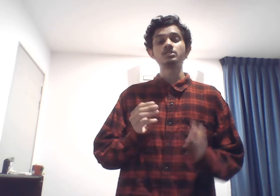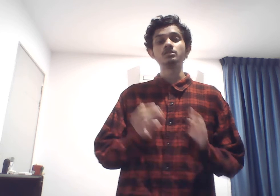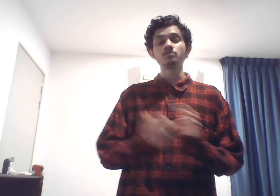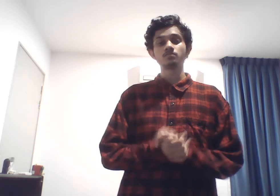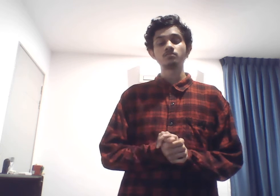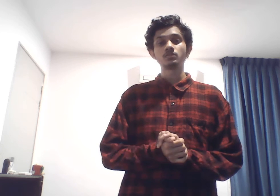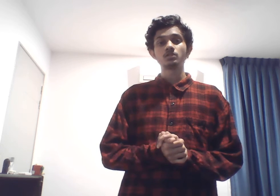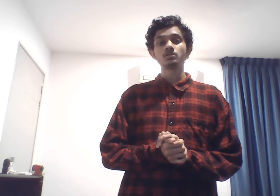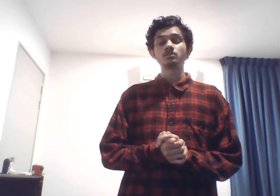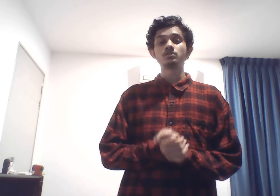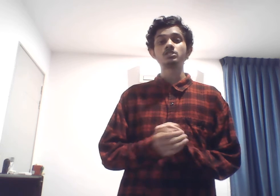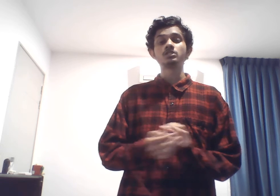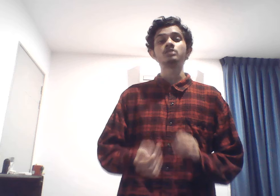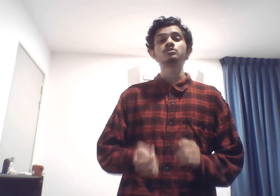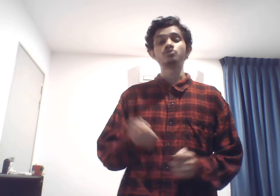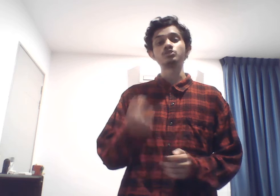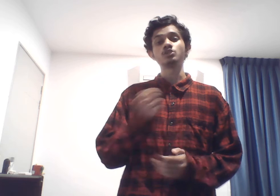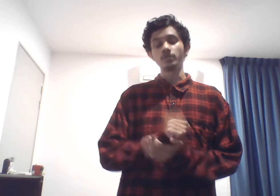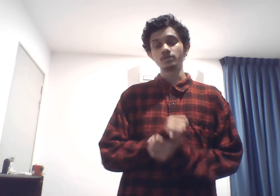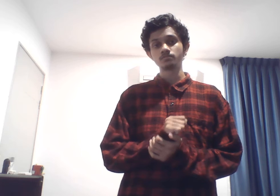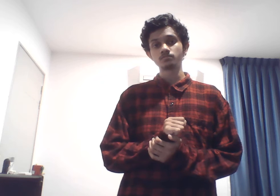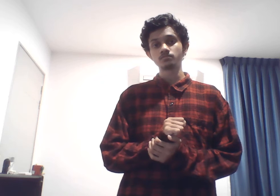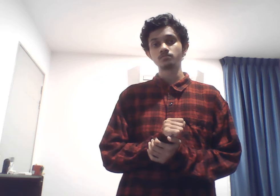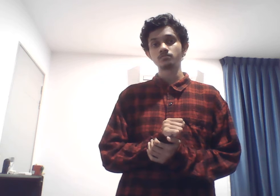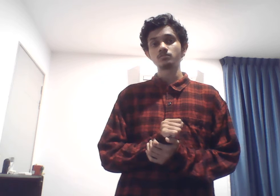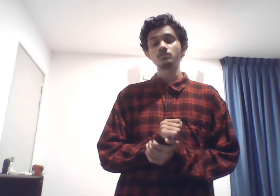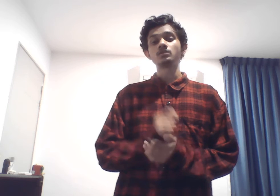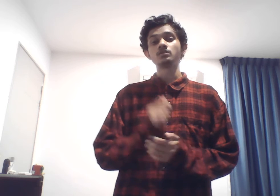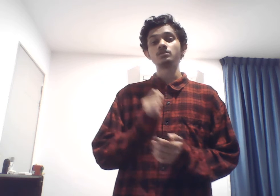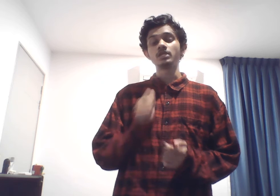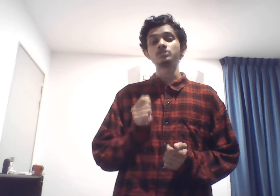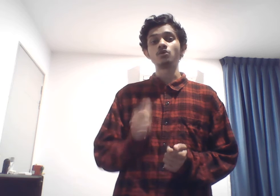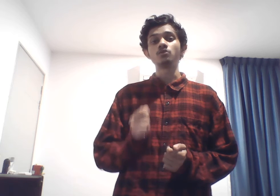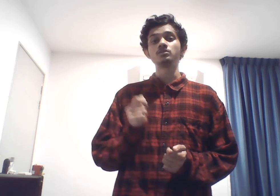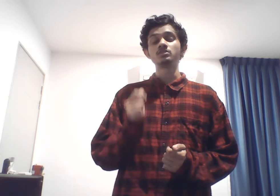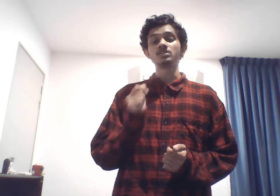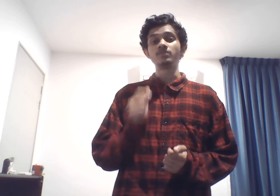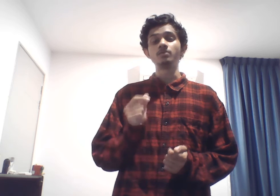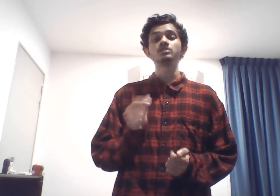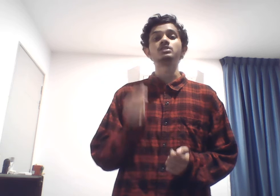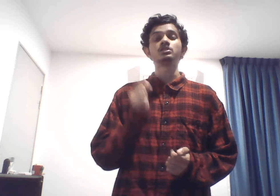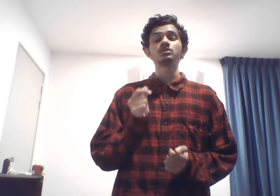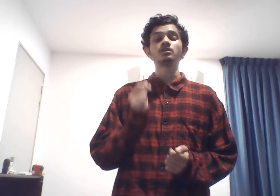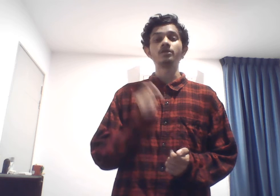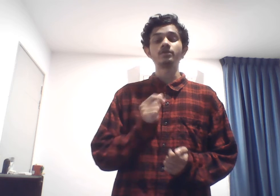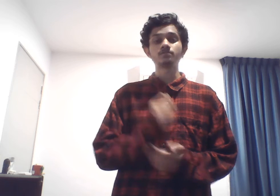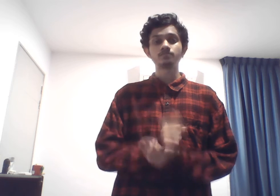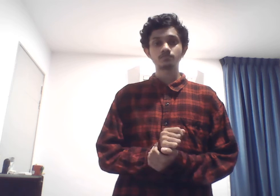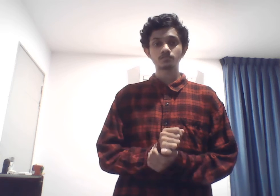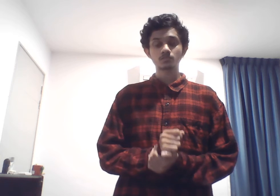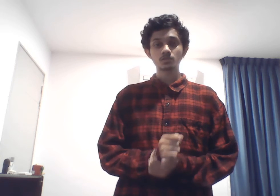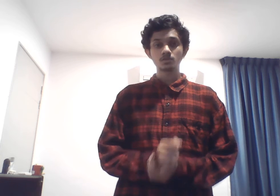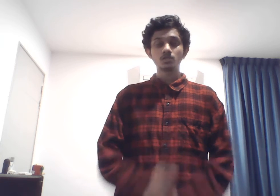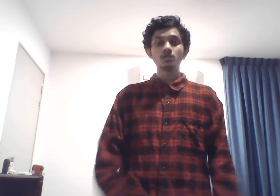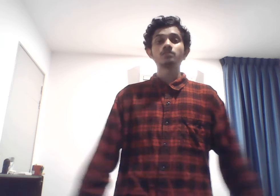seal. This is done through sewing. They sew the female genital area.